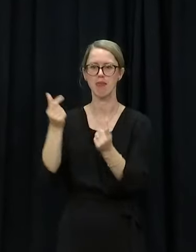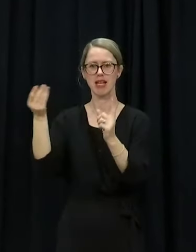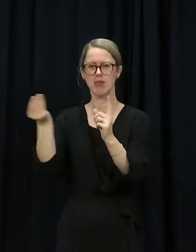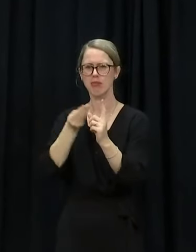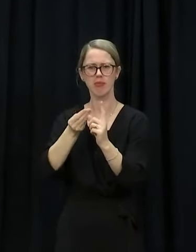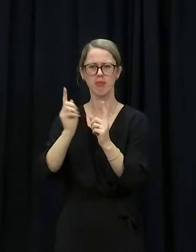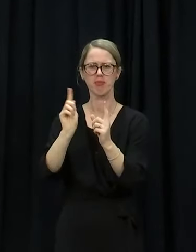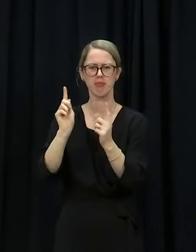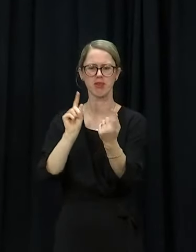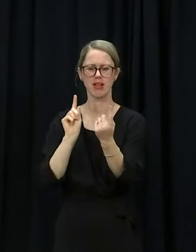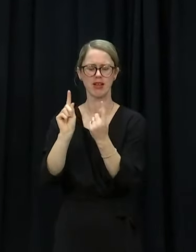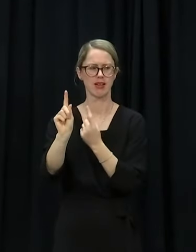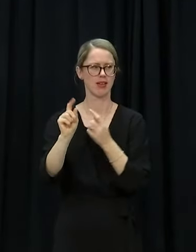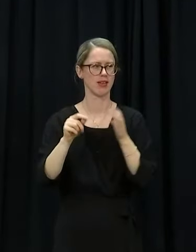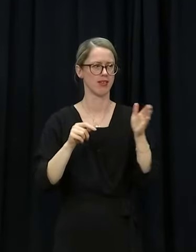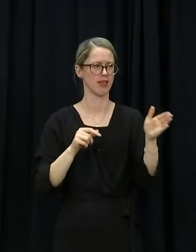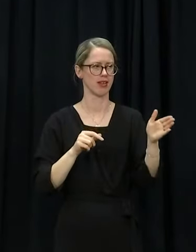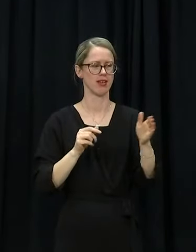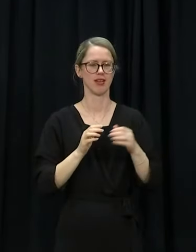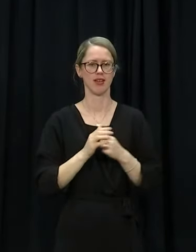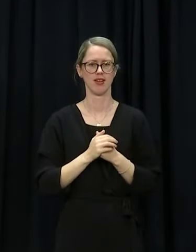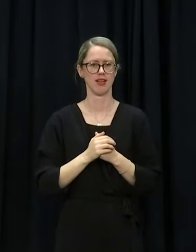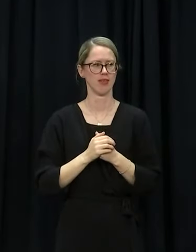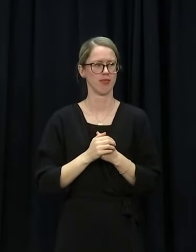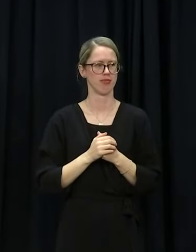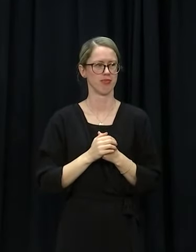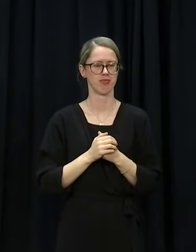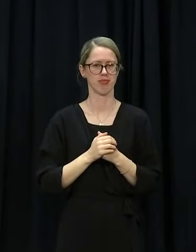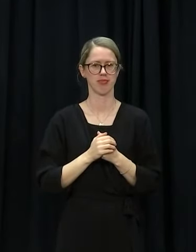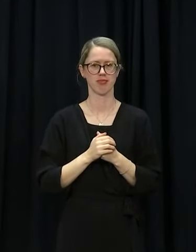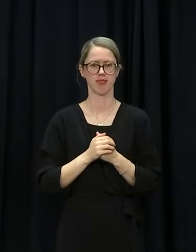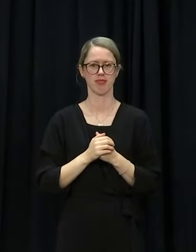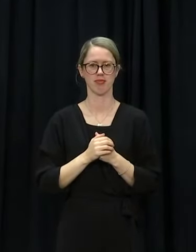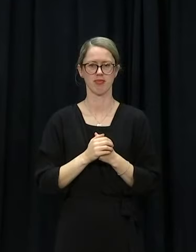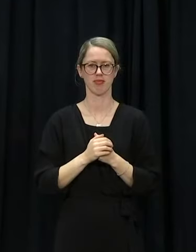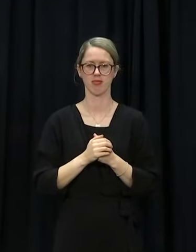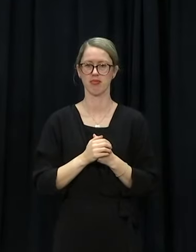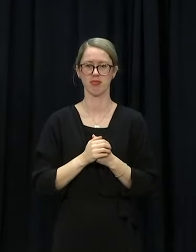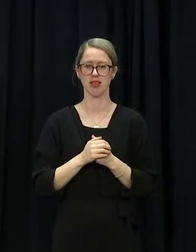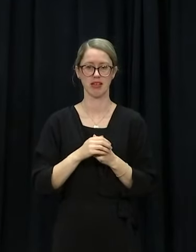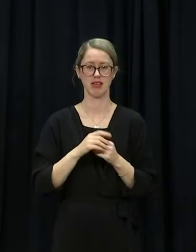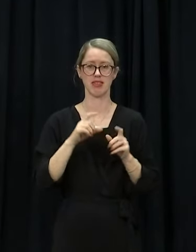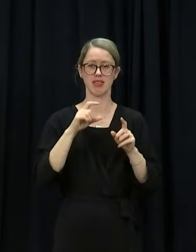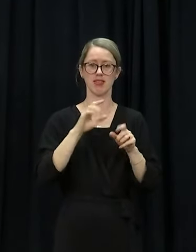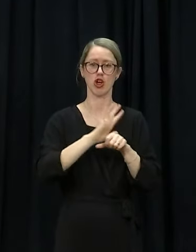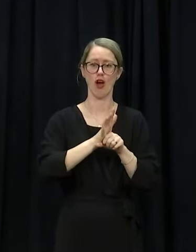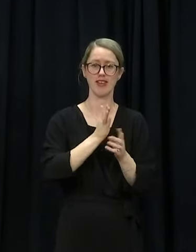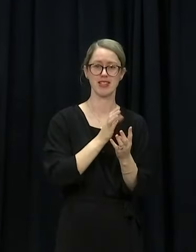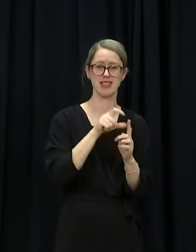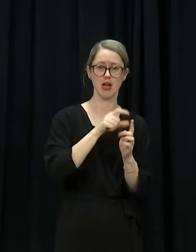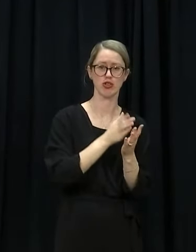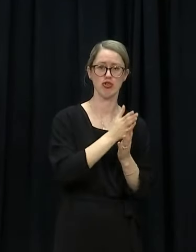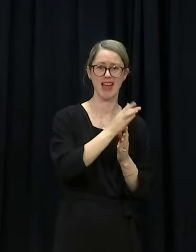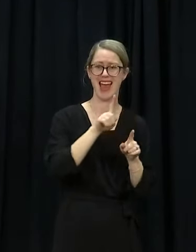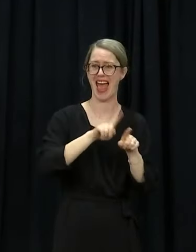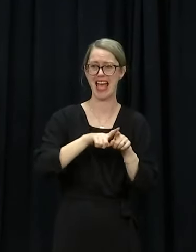Well, actually, not even just Delta, even earlier variants of the virus. So we saw from